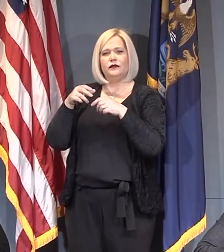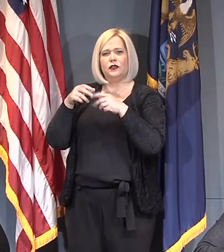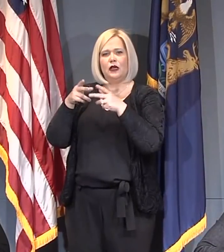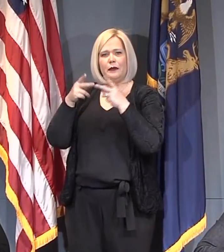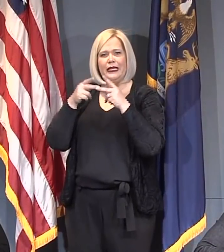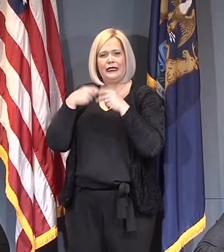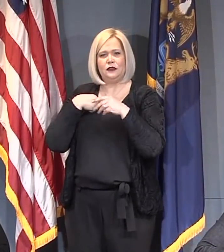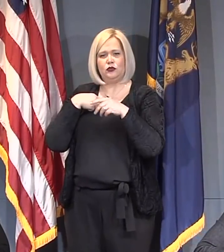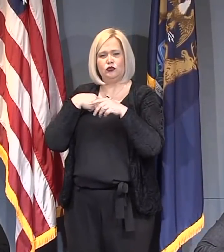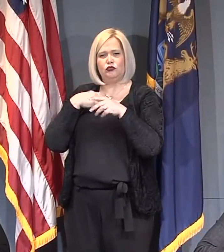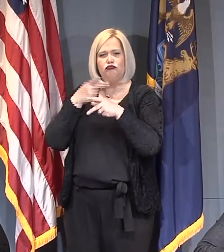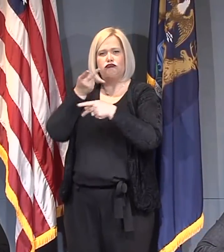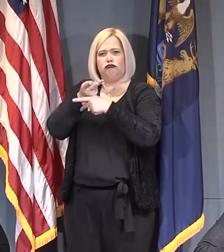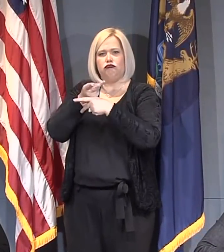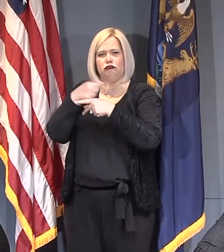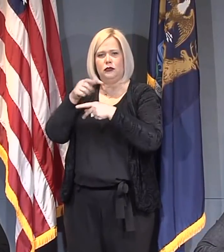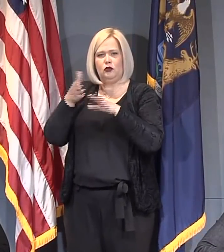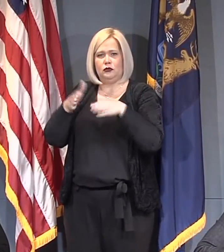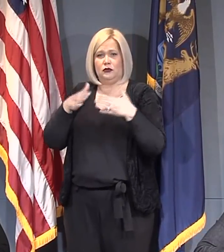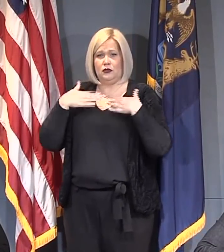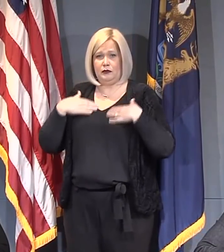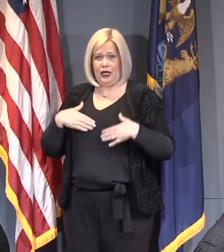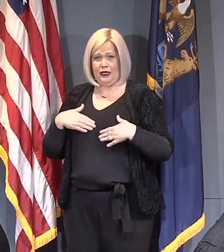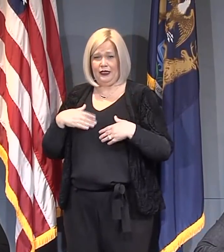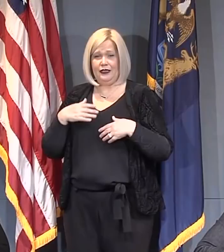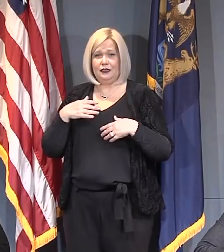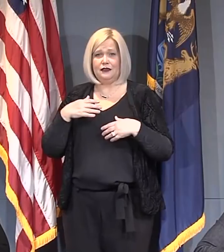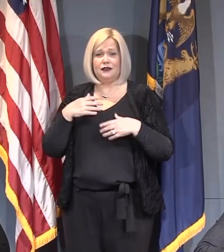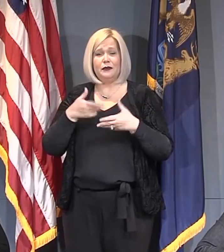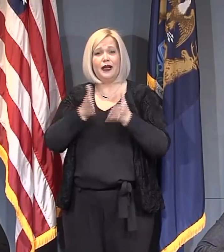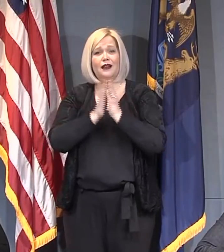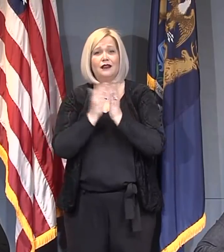and think about that for a second. There